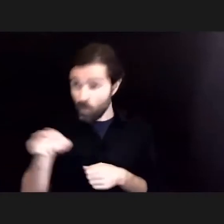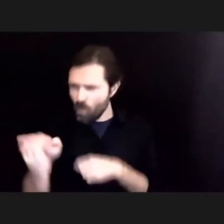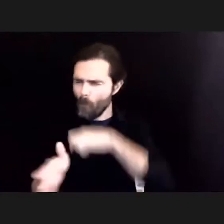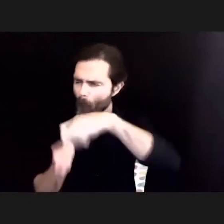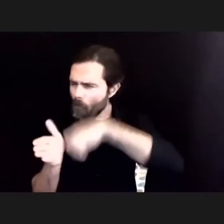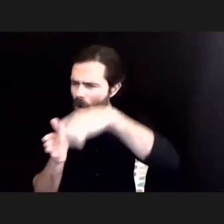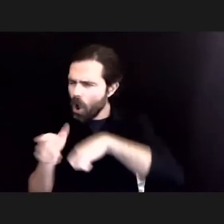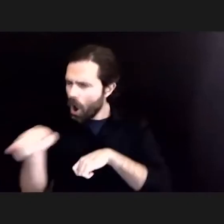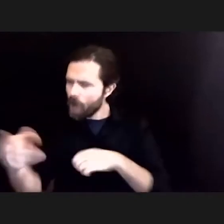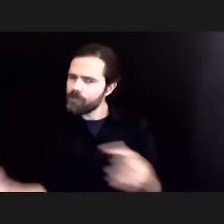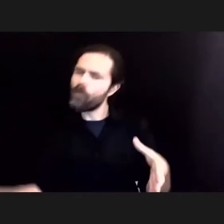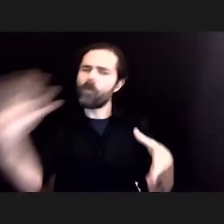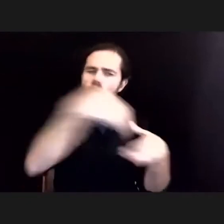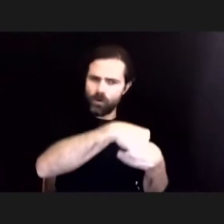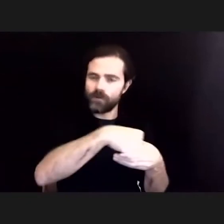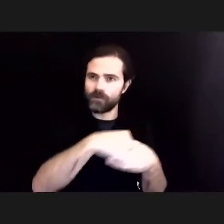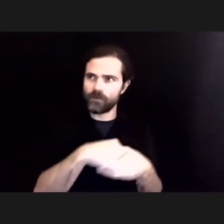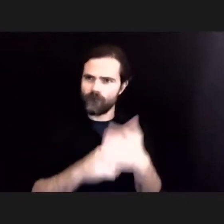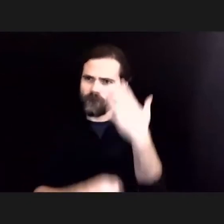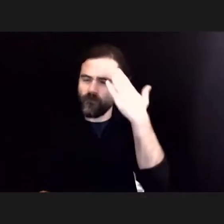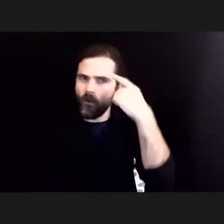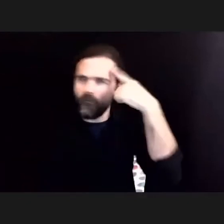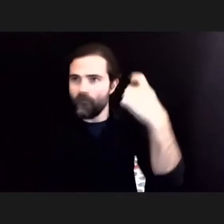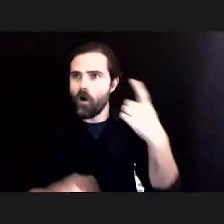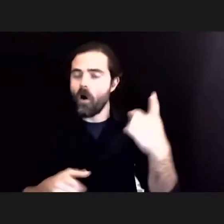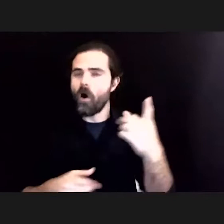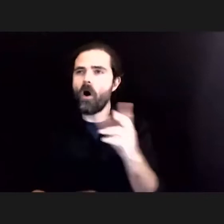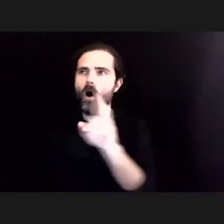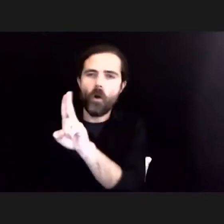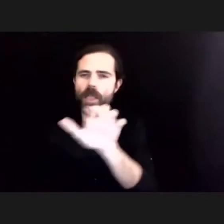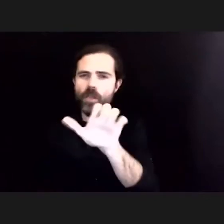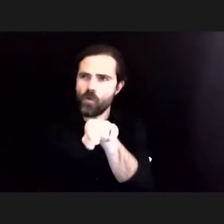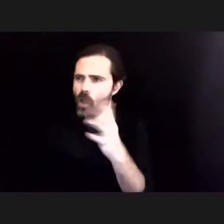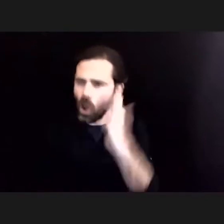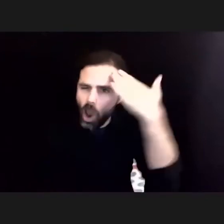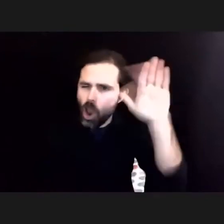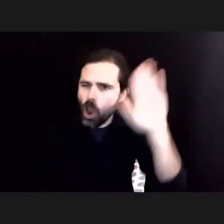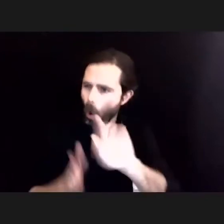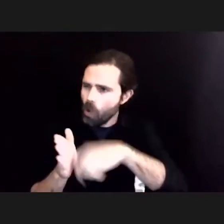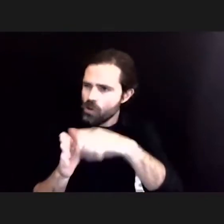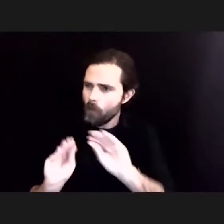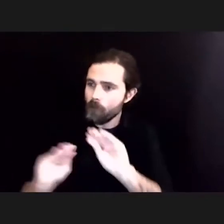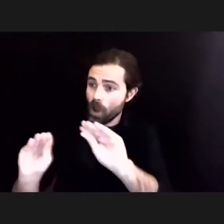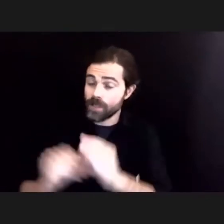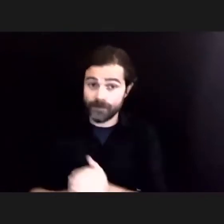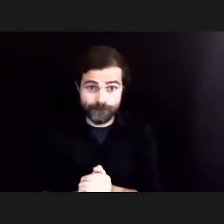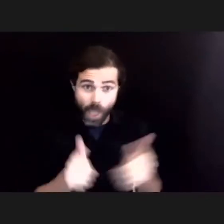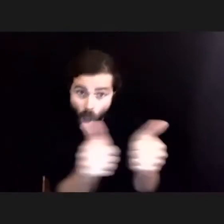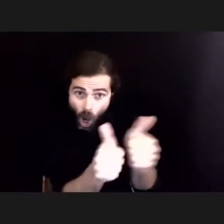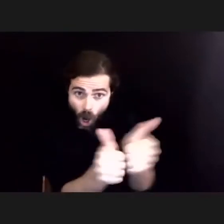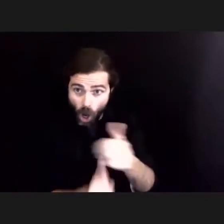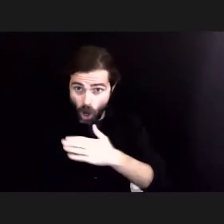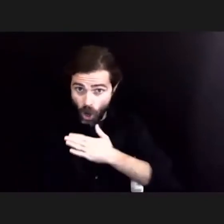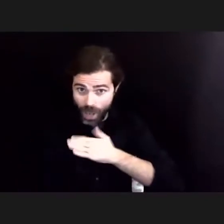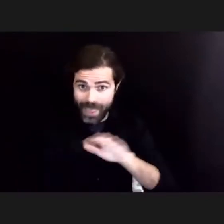it? My colleagues, Marian and Natalie, put the link in the chat of this session, so you have no excuse. Thank